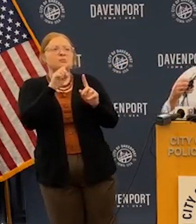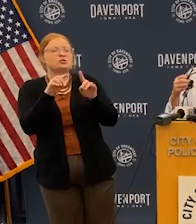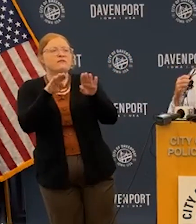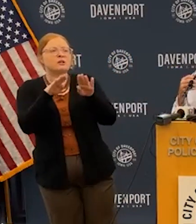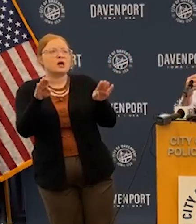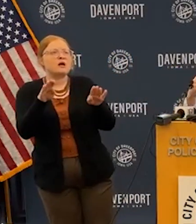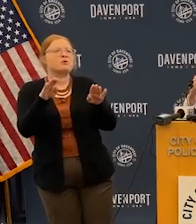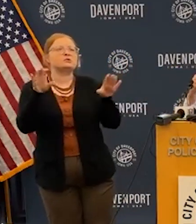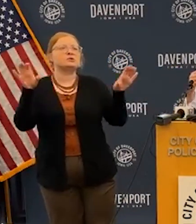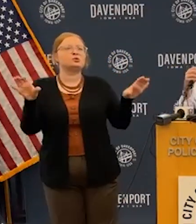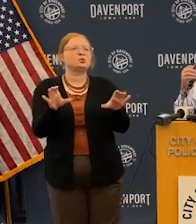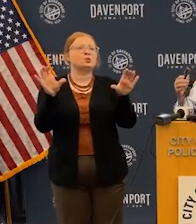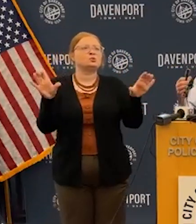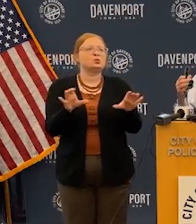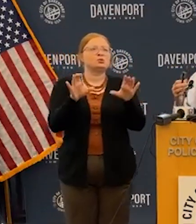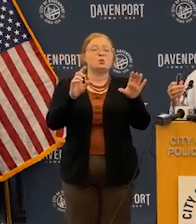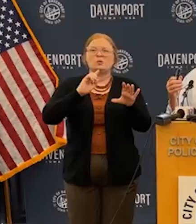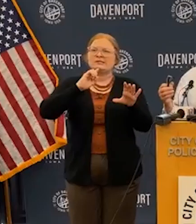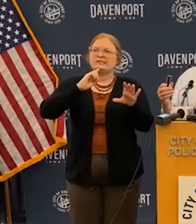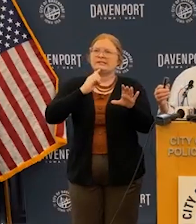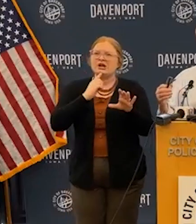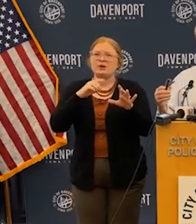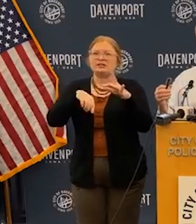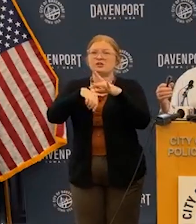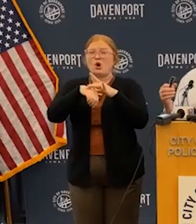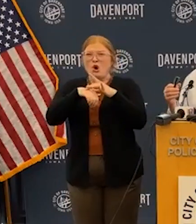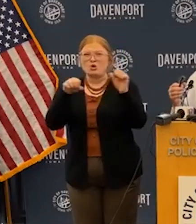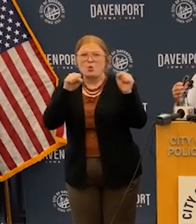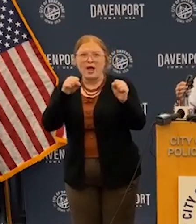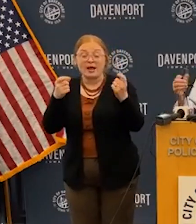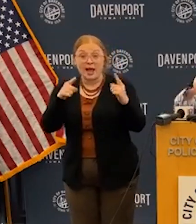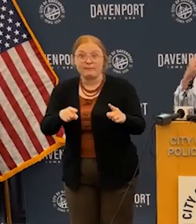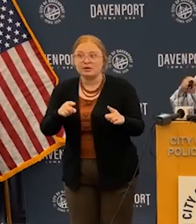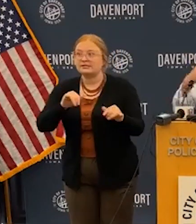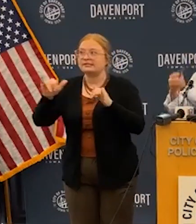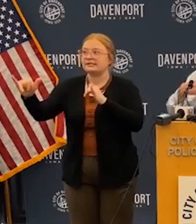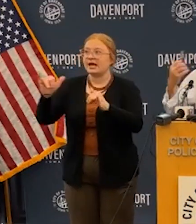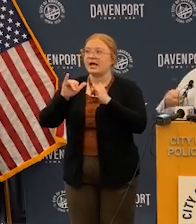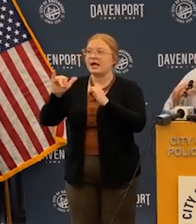situation. We'll continue to look for them and find them, ma'am.